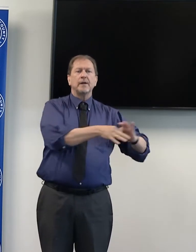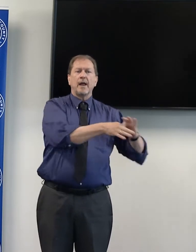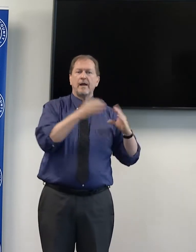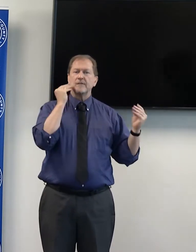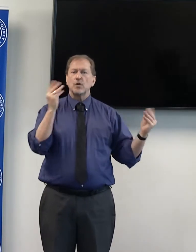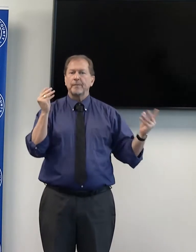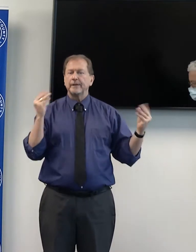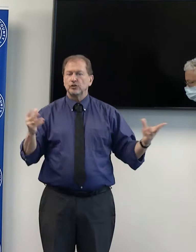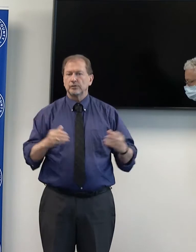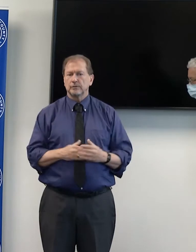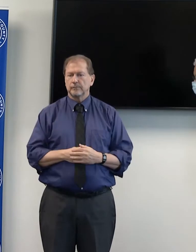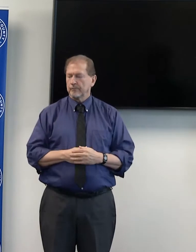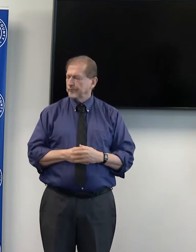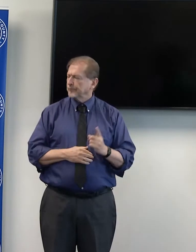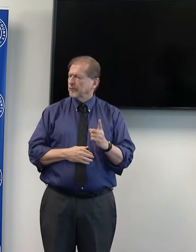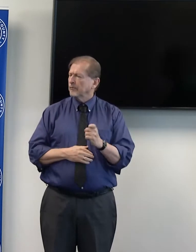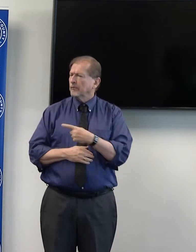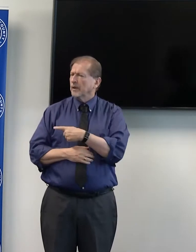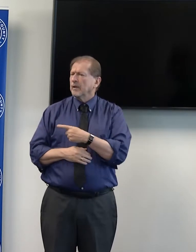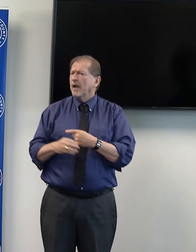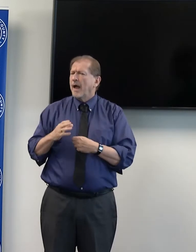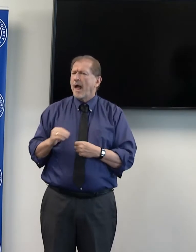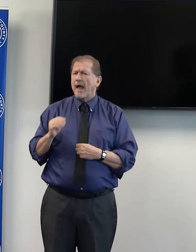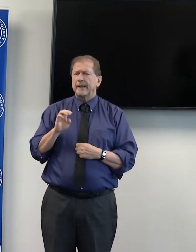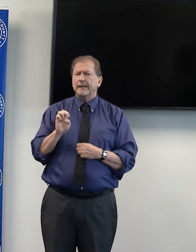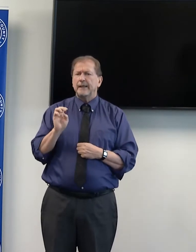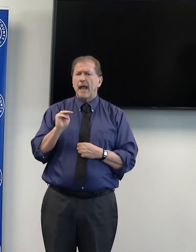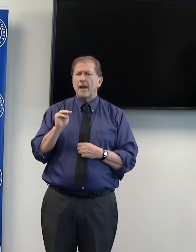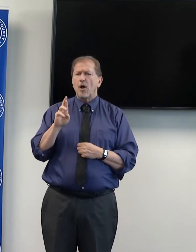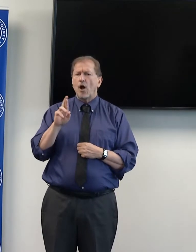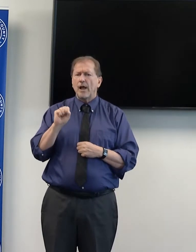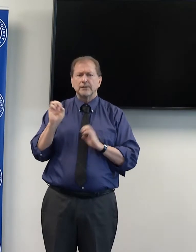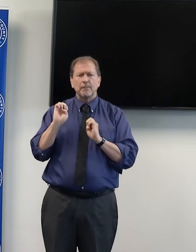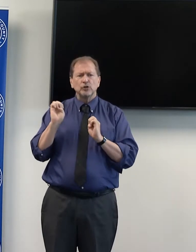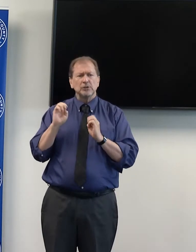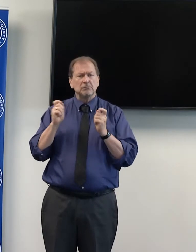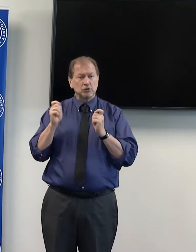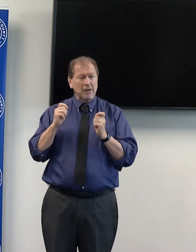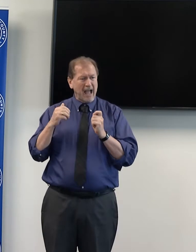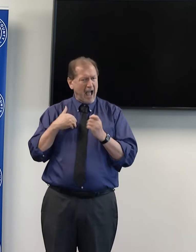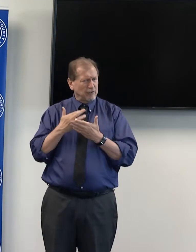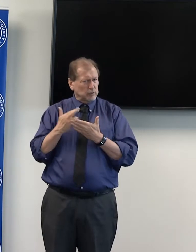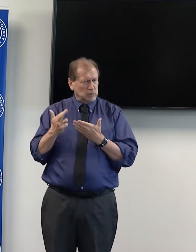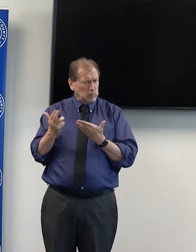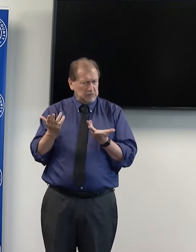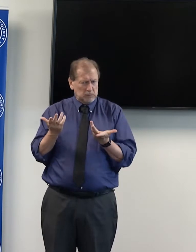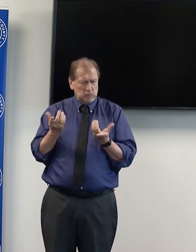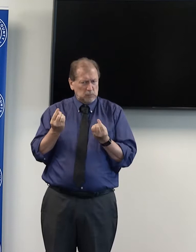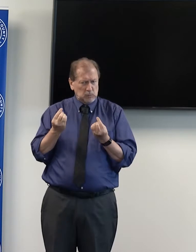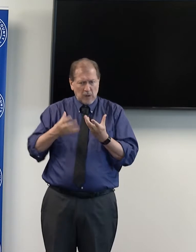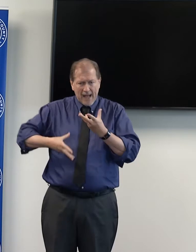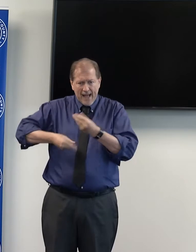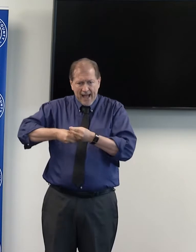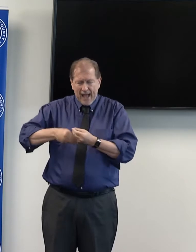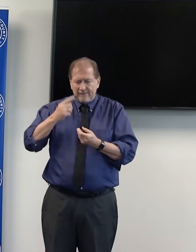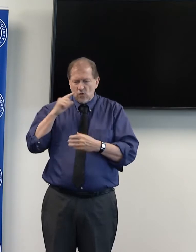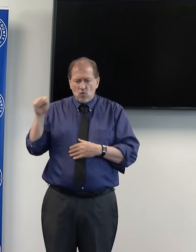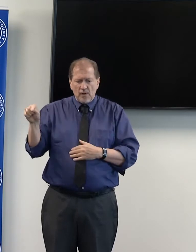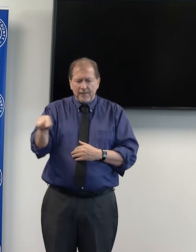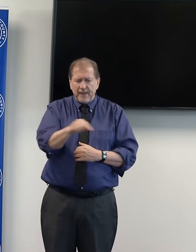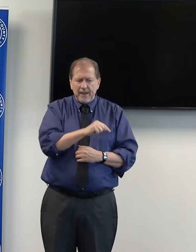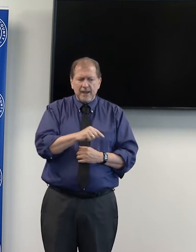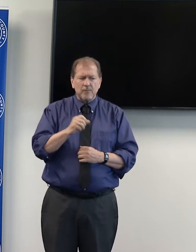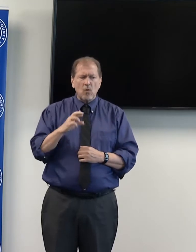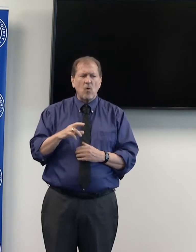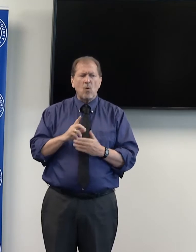So then what kind of resources are being provided by EMRS? Where would be sandbags for flooding? What kinds